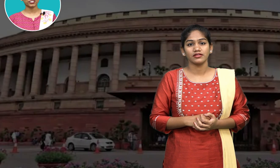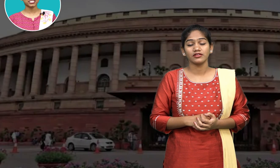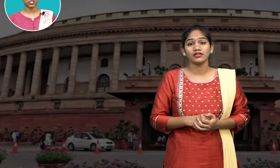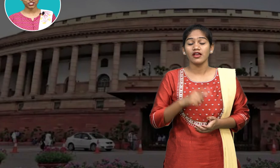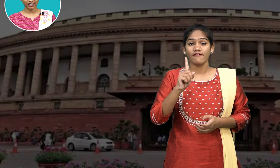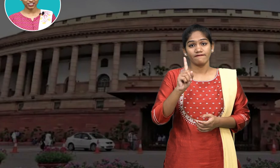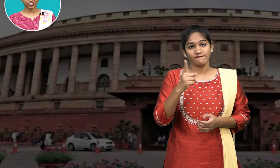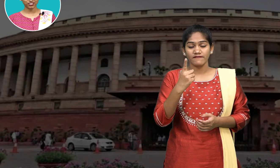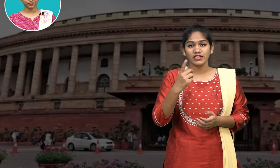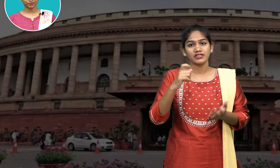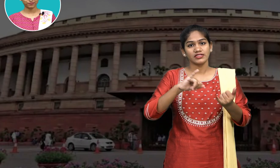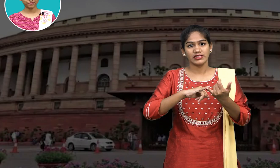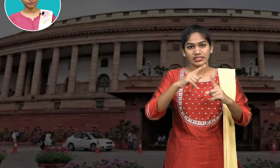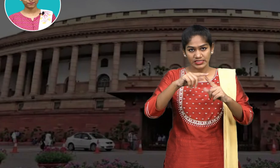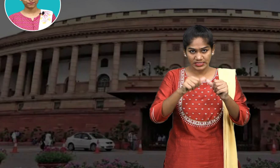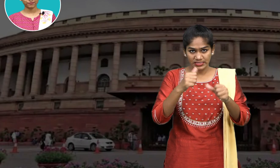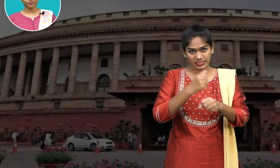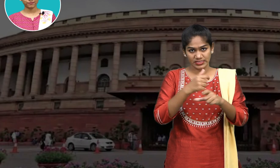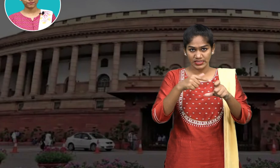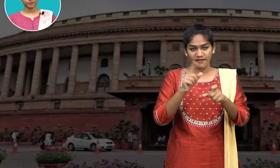In the first stage,